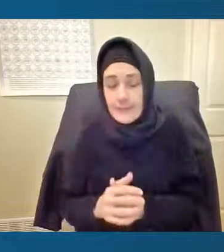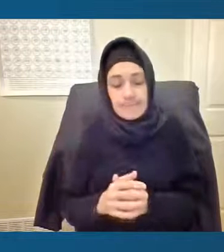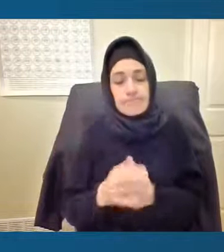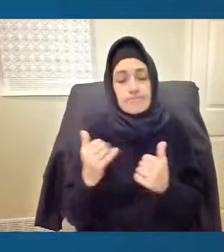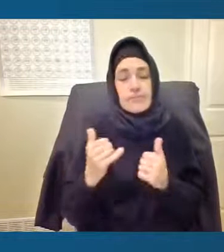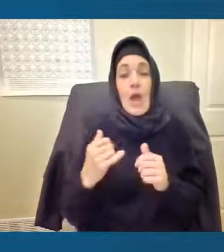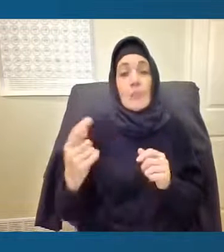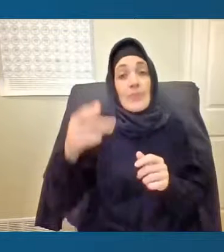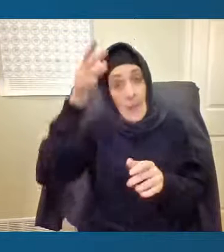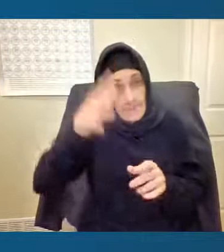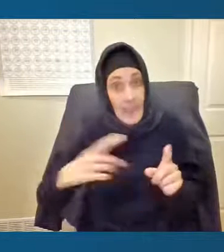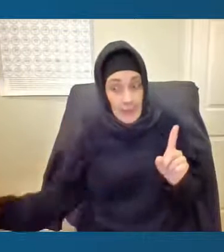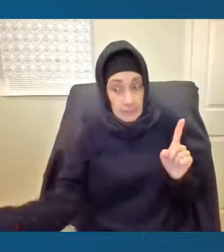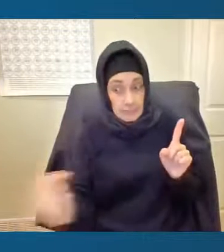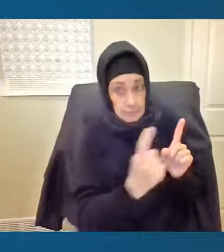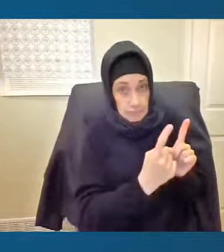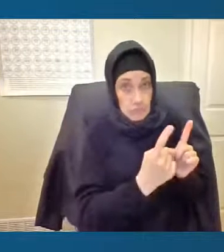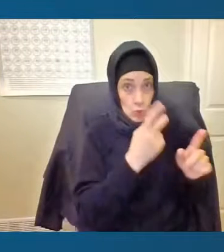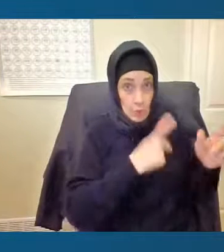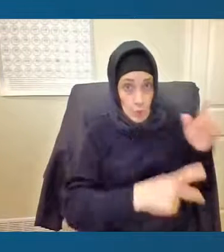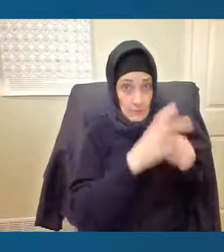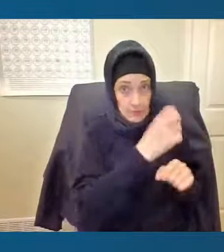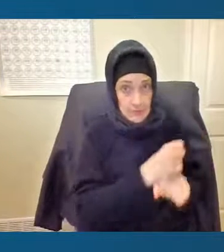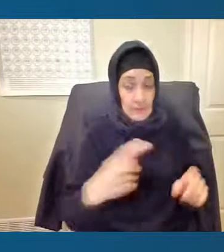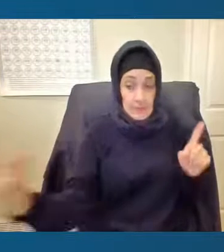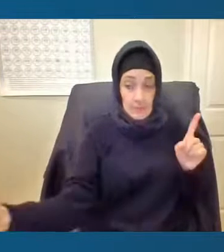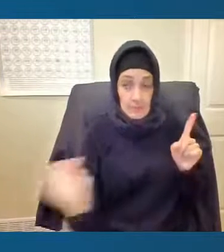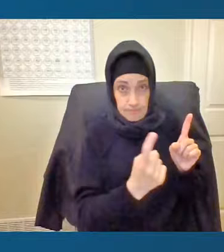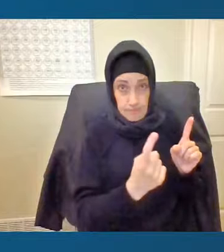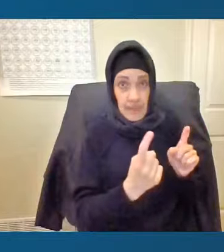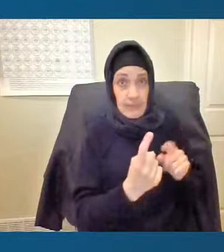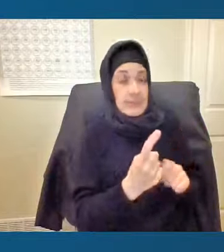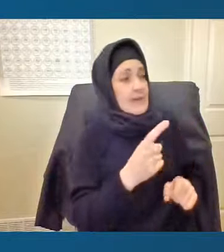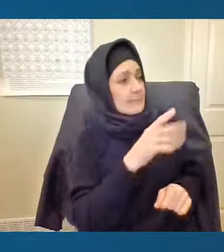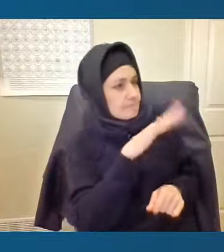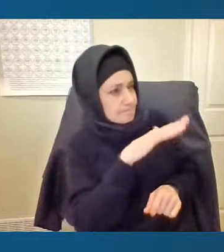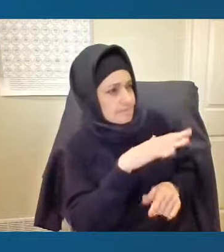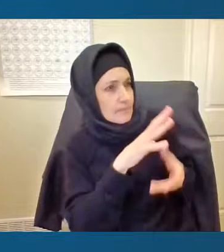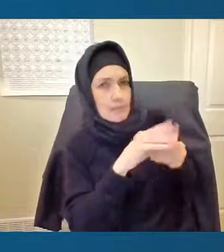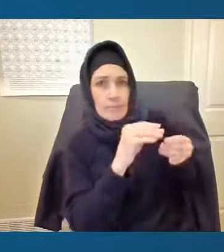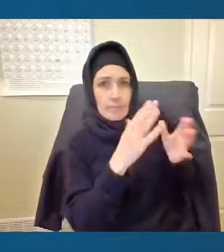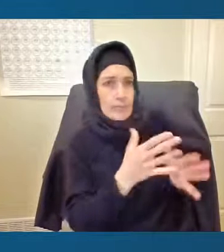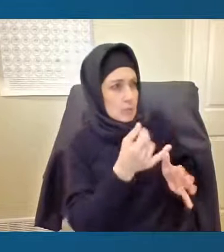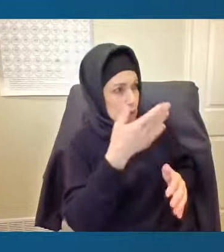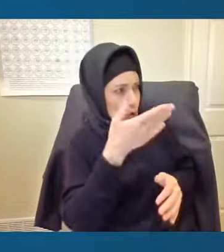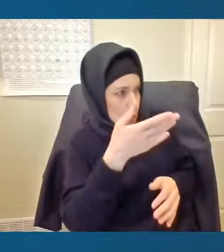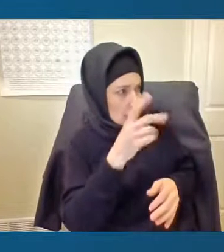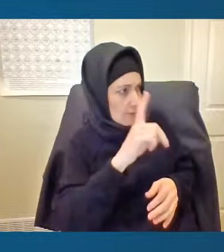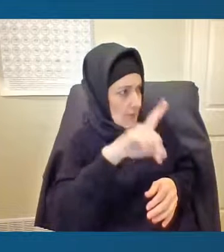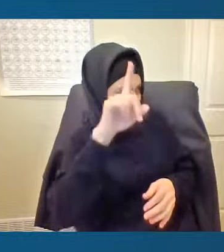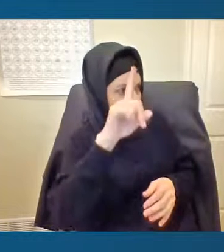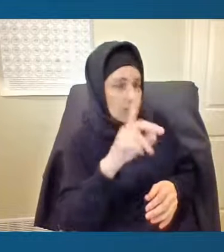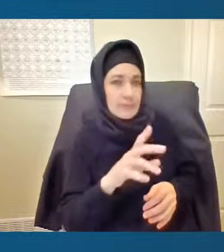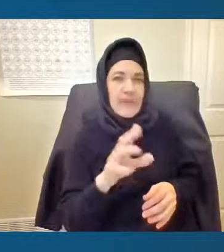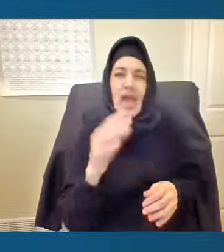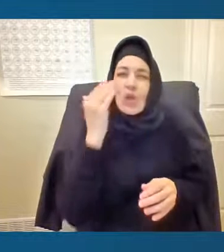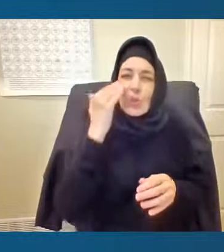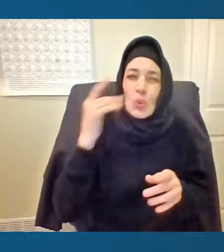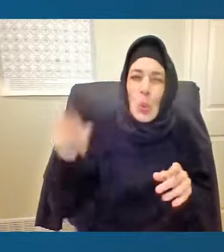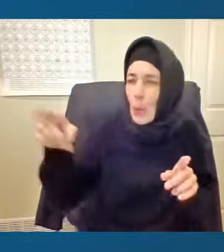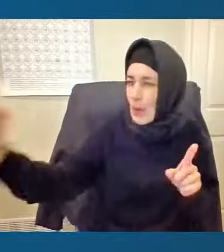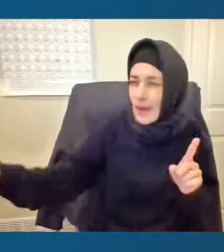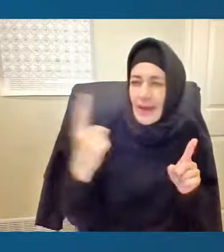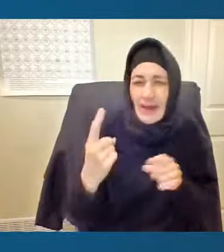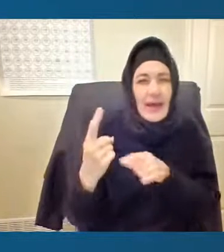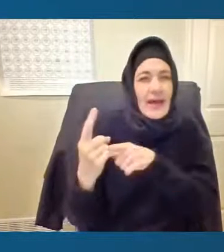him. Anna rajulan qala ya Rasulullah. This man came up. You know, sometimes the Bedouins, they would come and they would ask these kind of